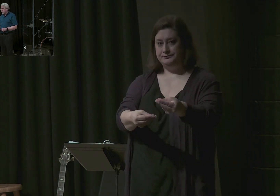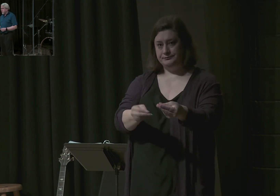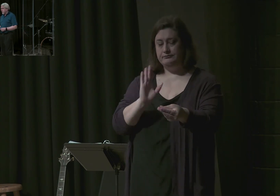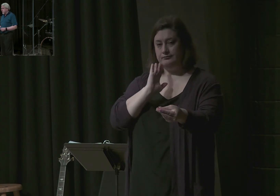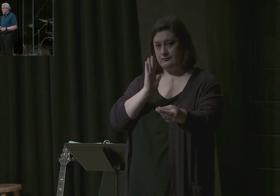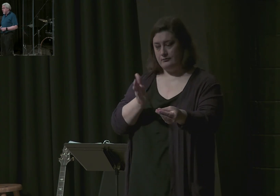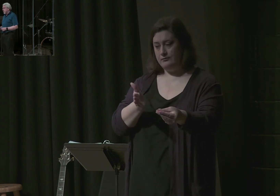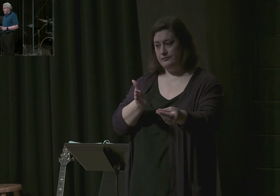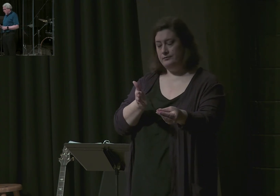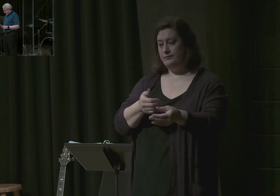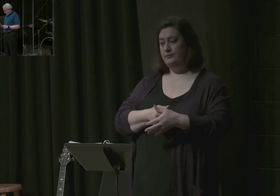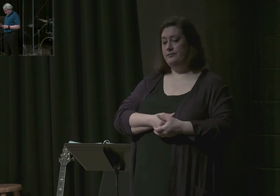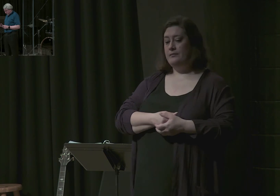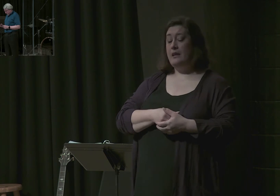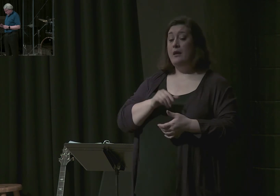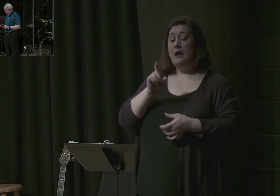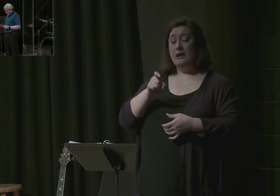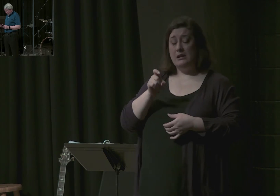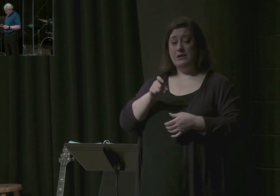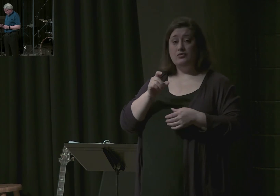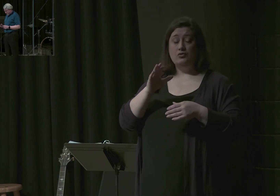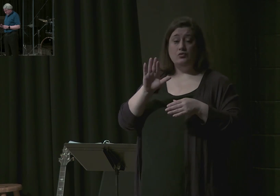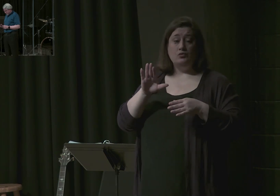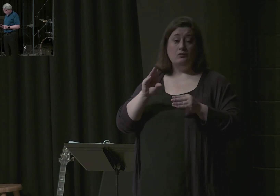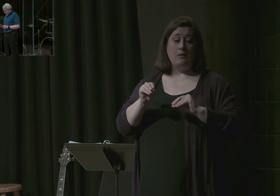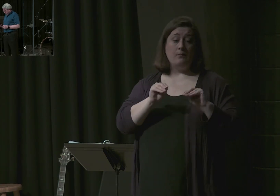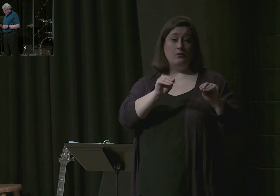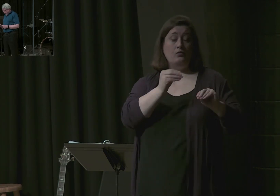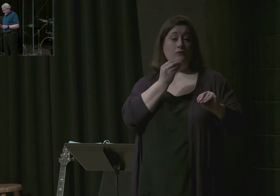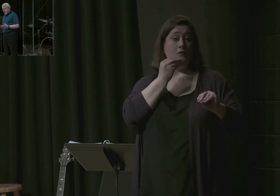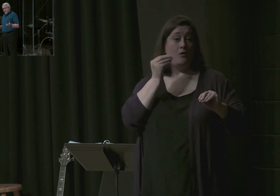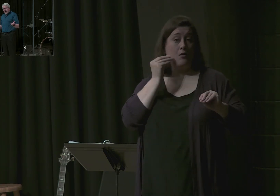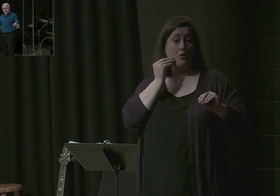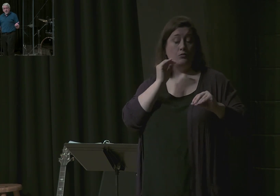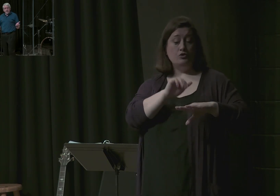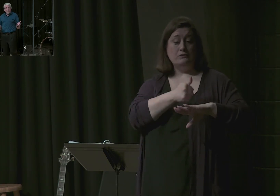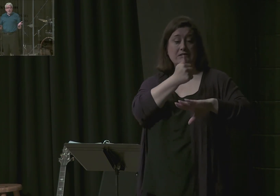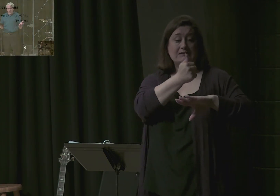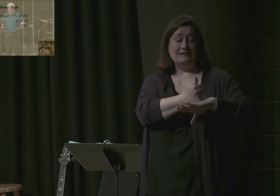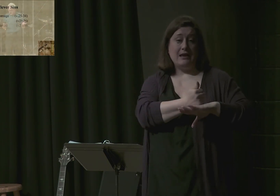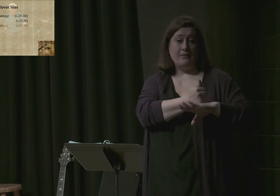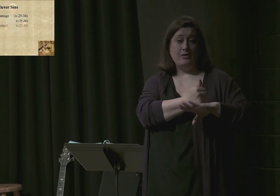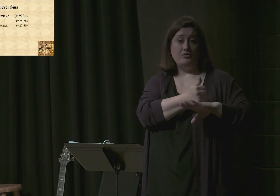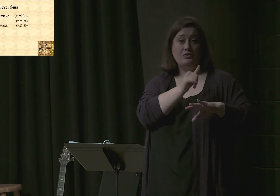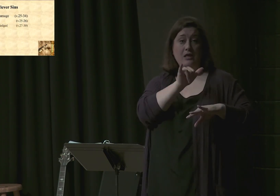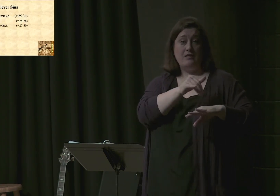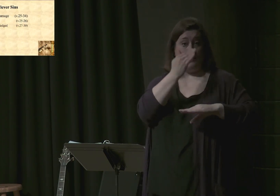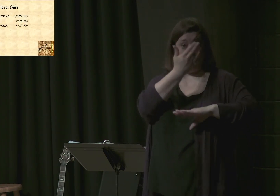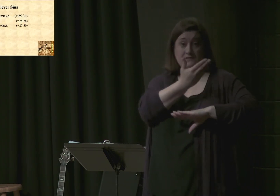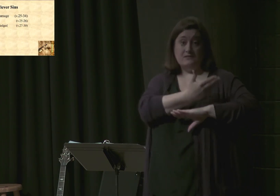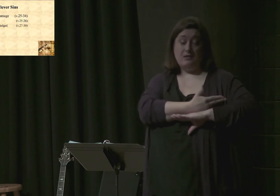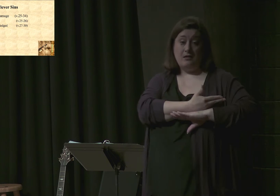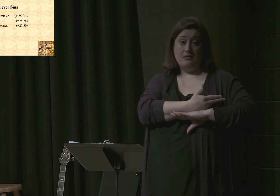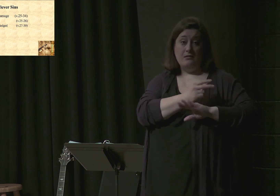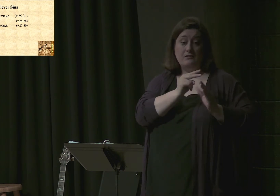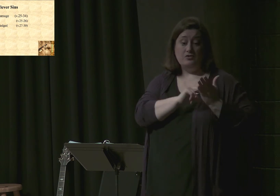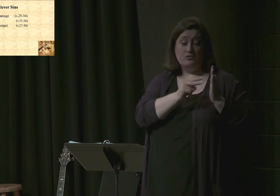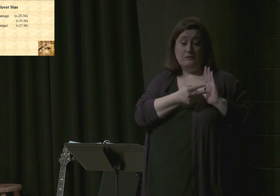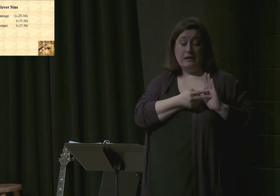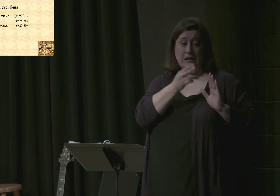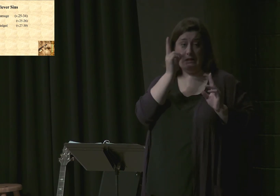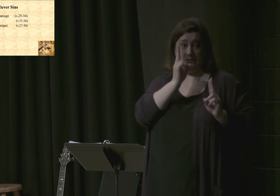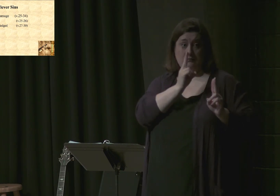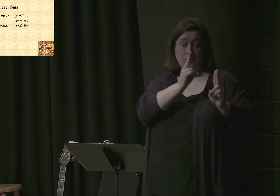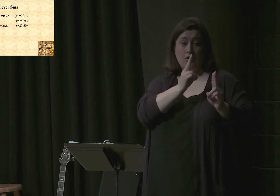lands where God has promised. And then the blessing is acknowledged in verses 27 through 30. Before